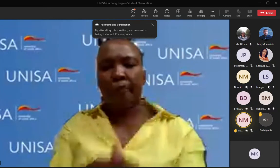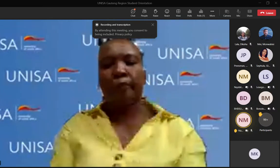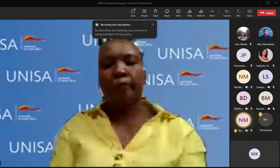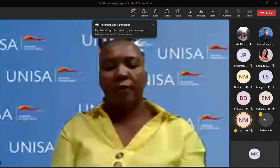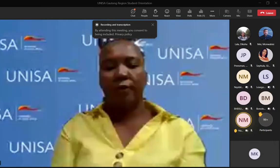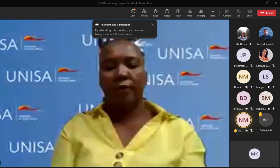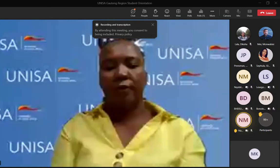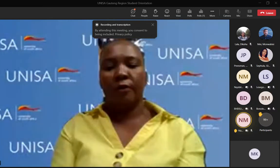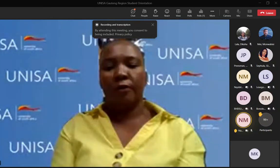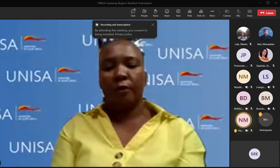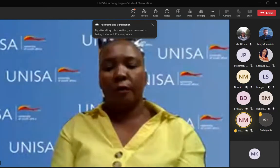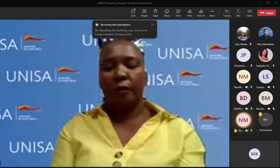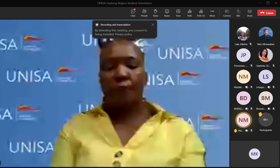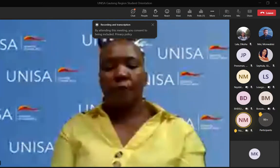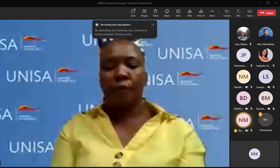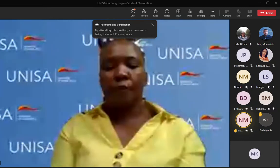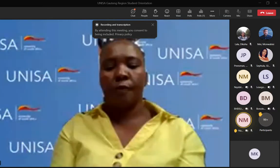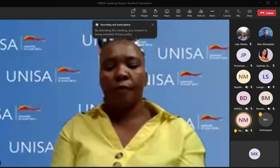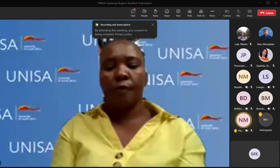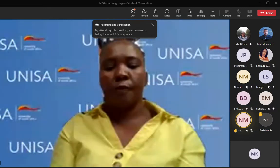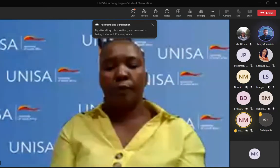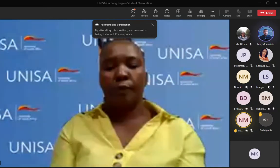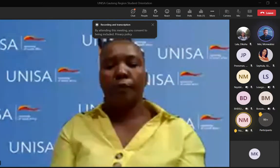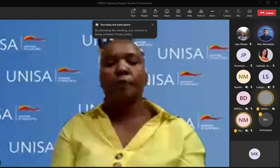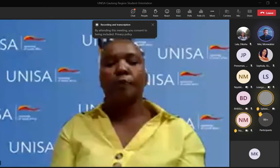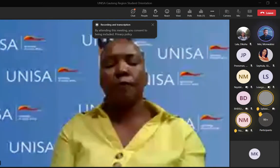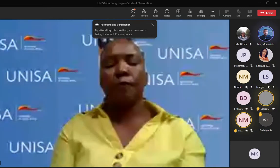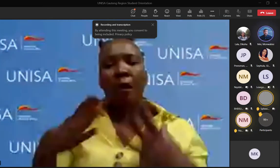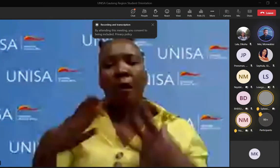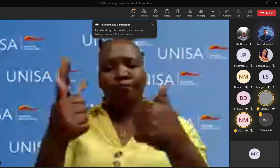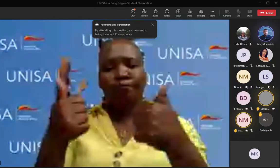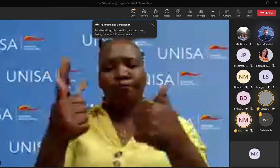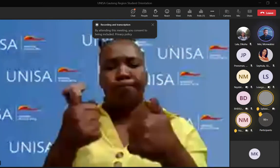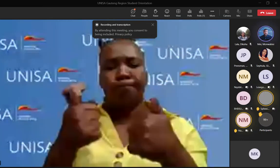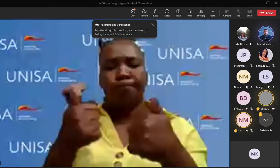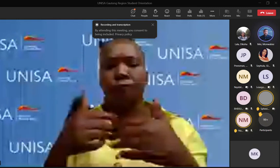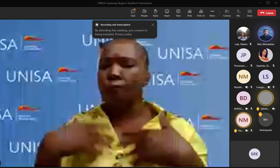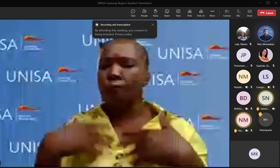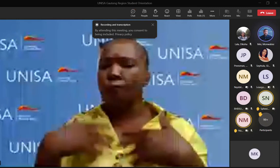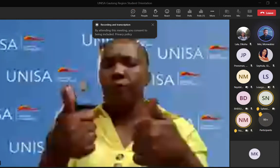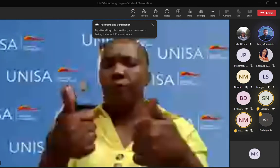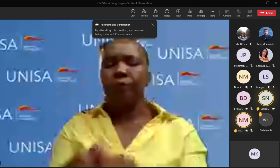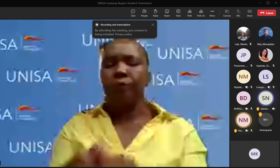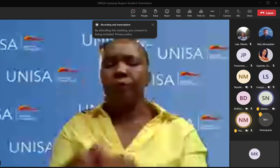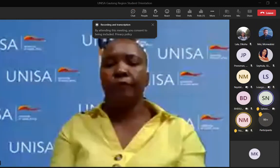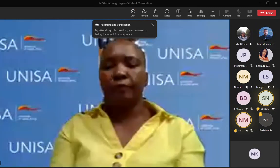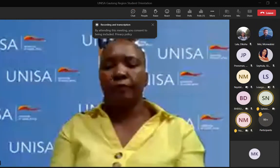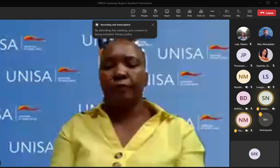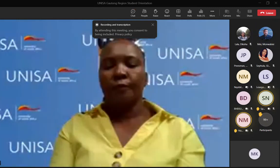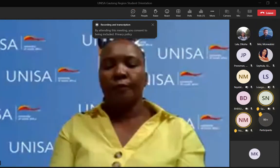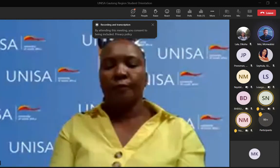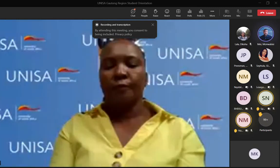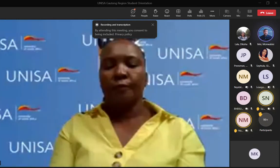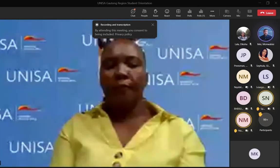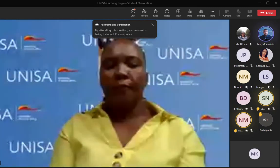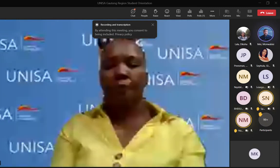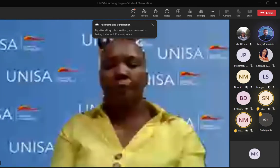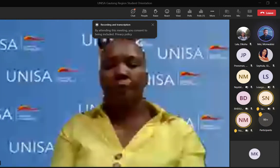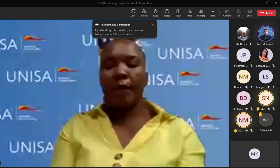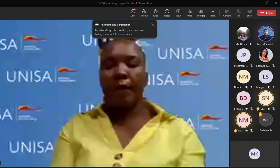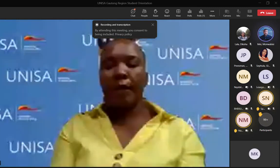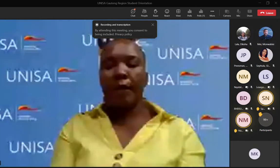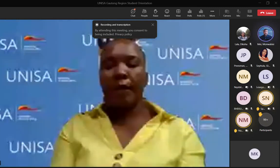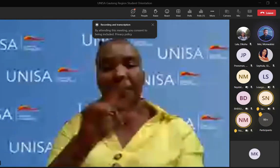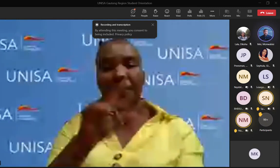hello how are you oh I'm well a new fellow all right you can pose your